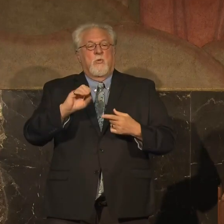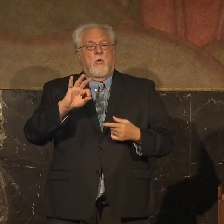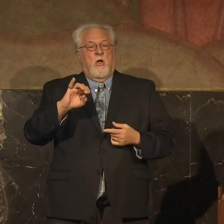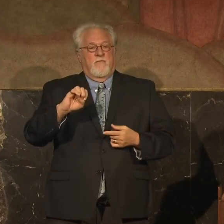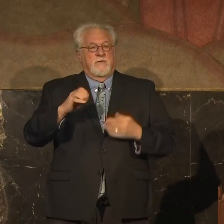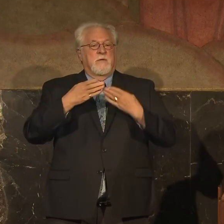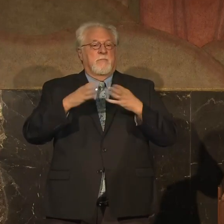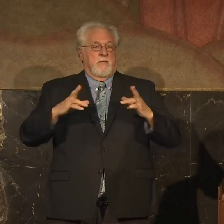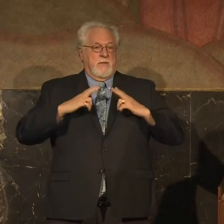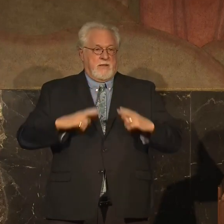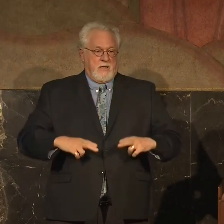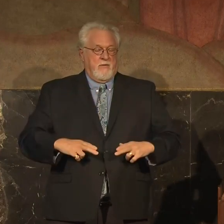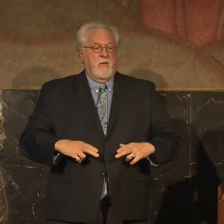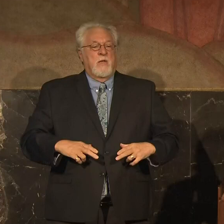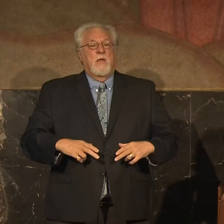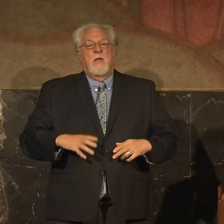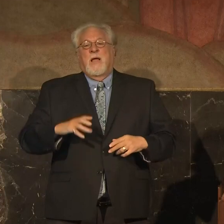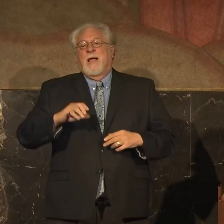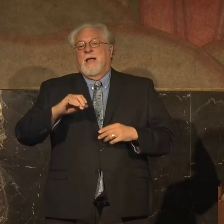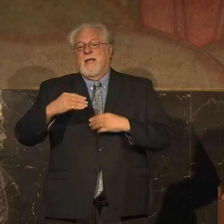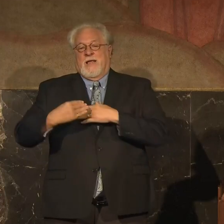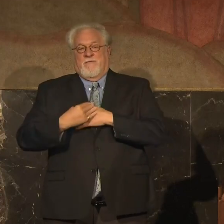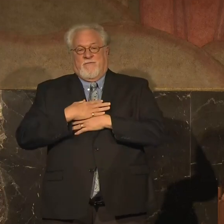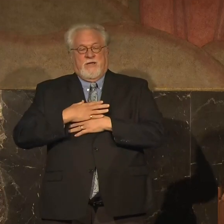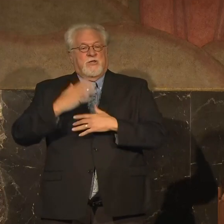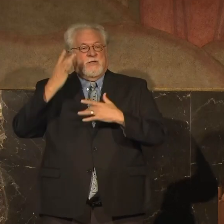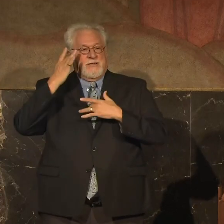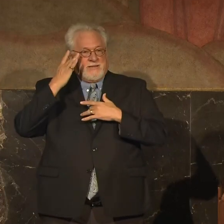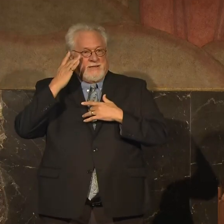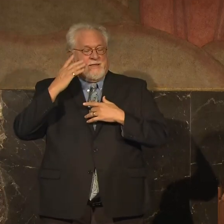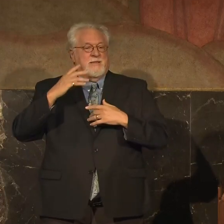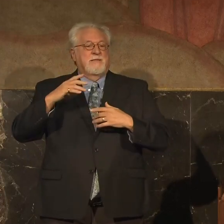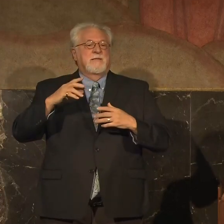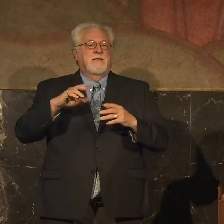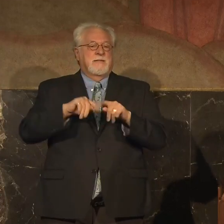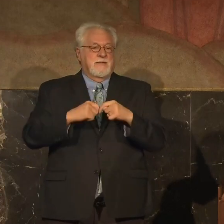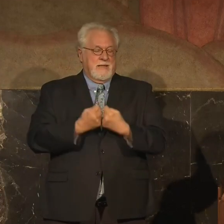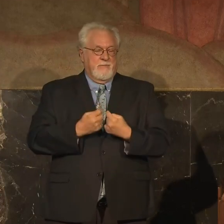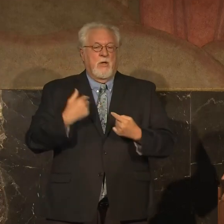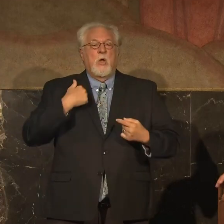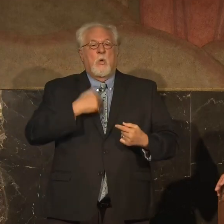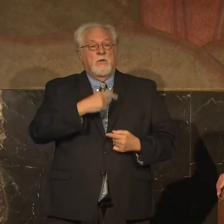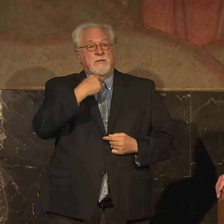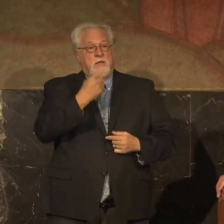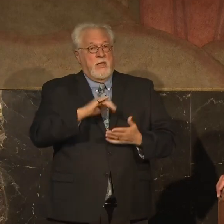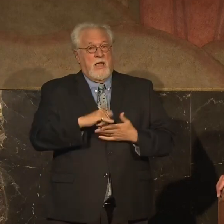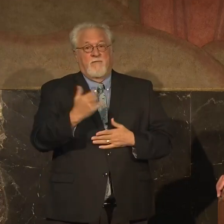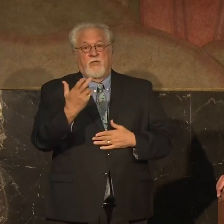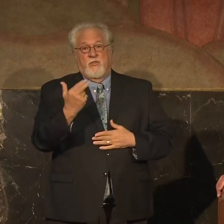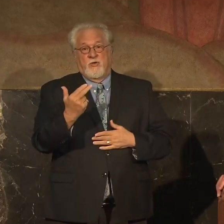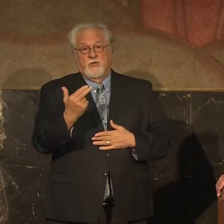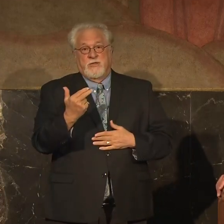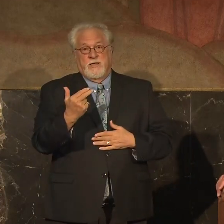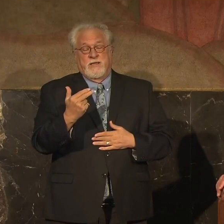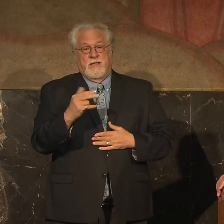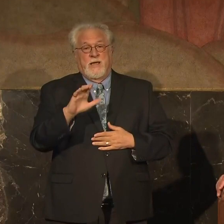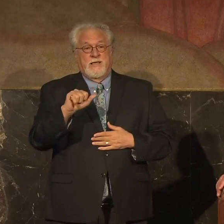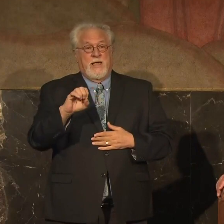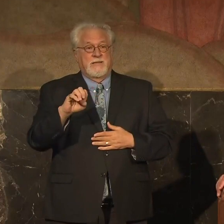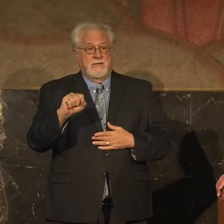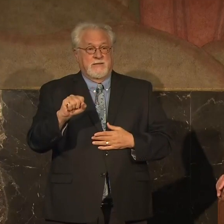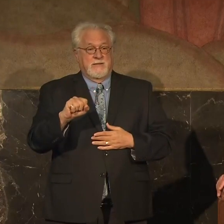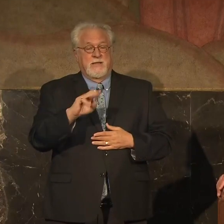Health Infectious Disease Epidemiology team. We can tell you that we have 13 confirmed cases